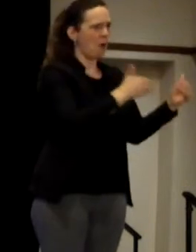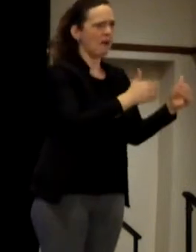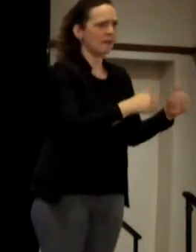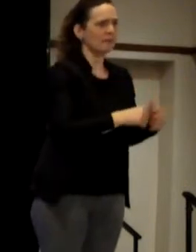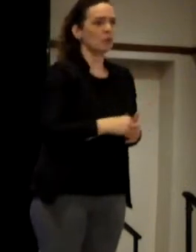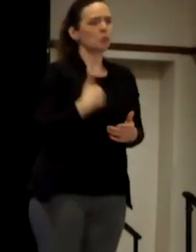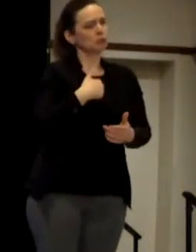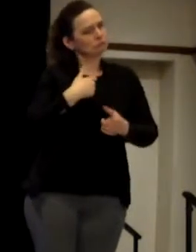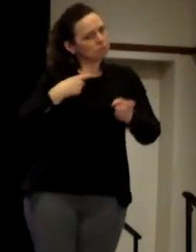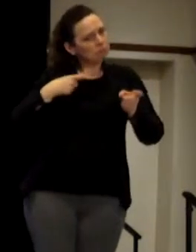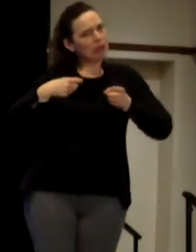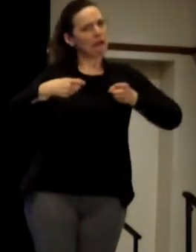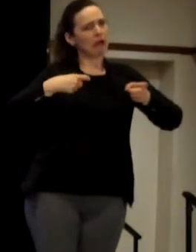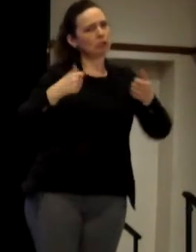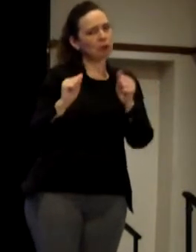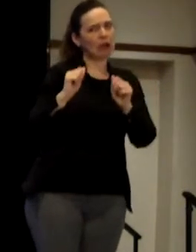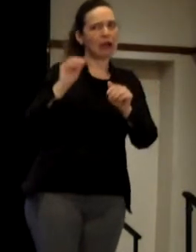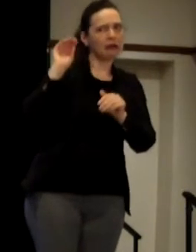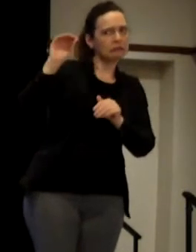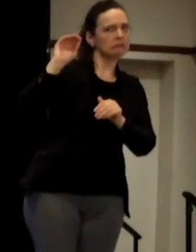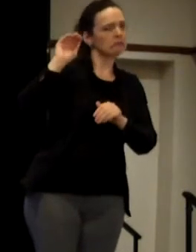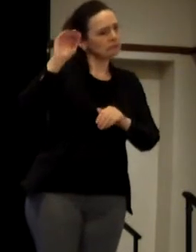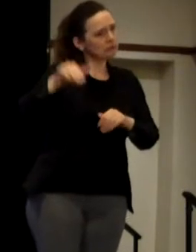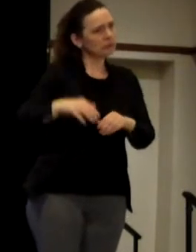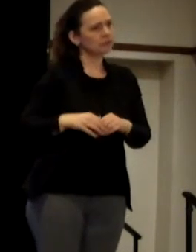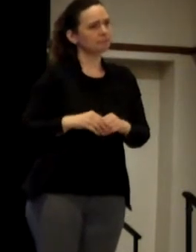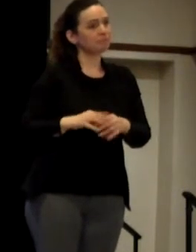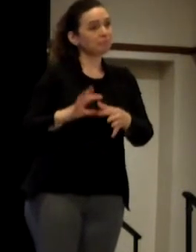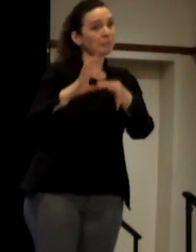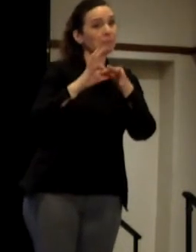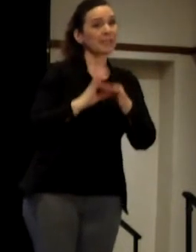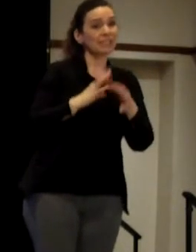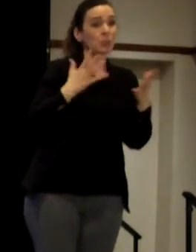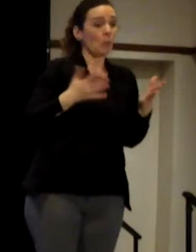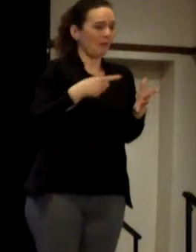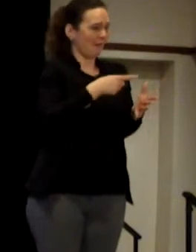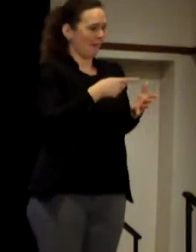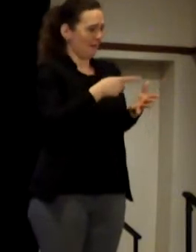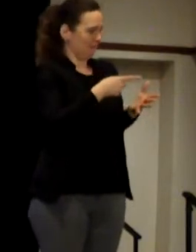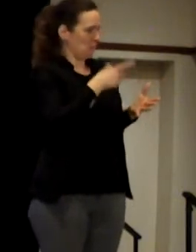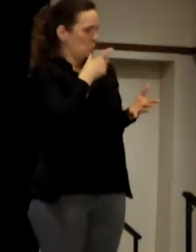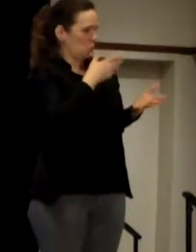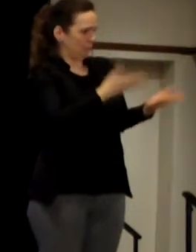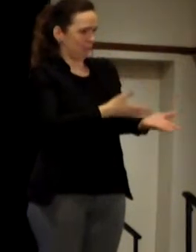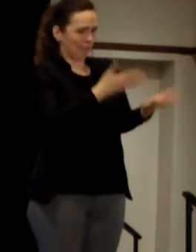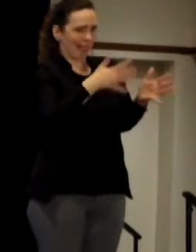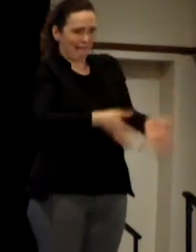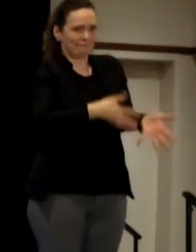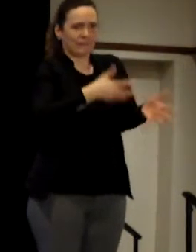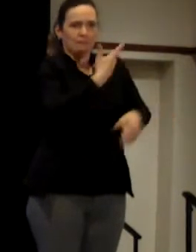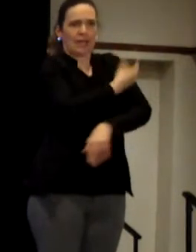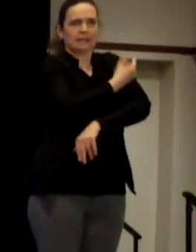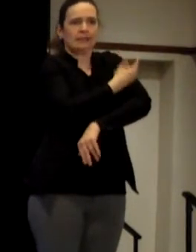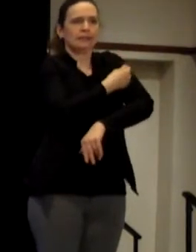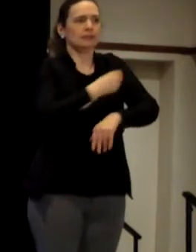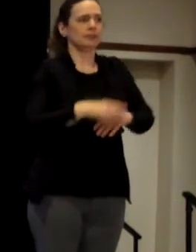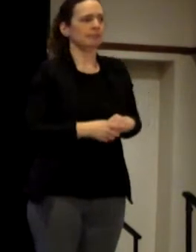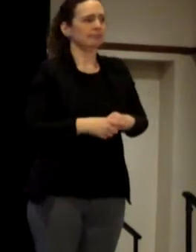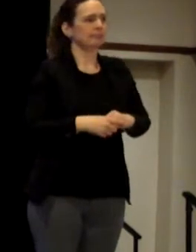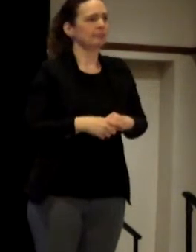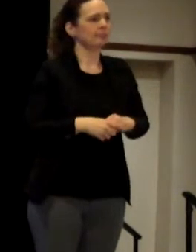then based off of the demand, we would then open up more. But the demand's different in each community. It's not